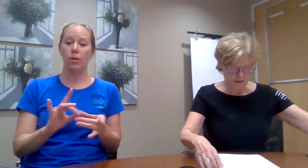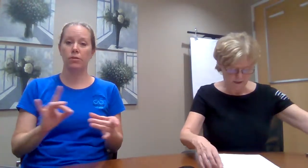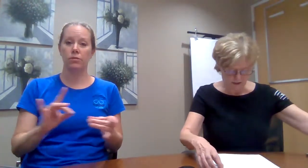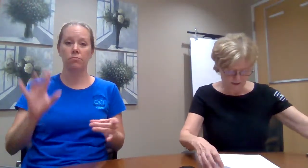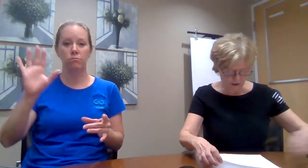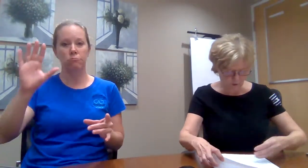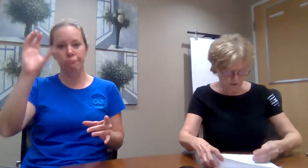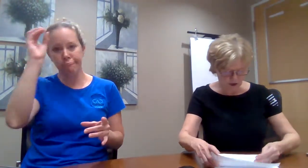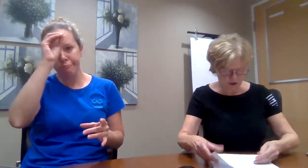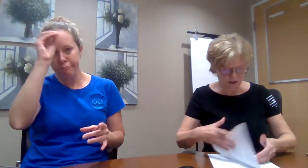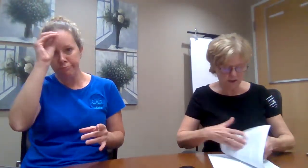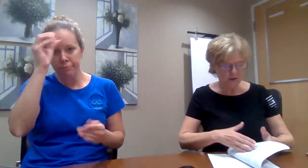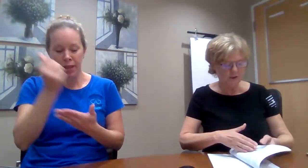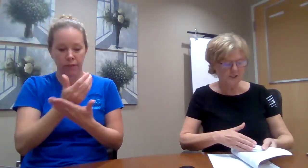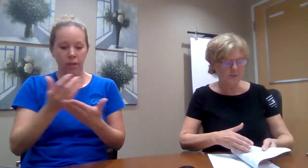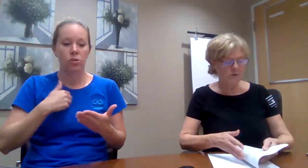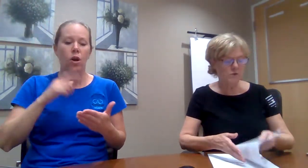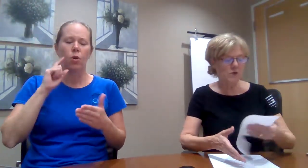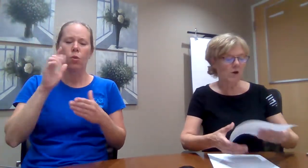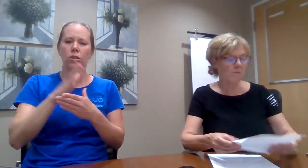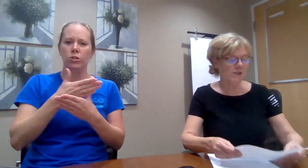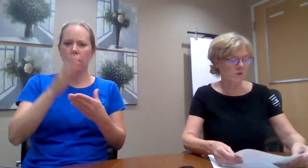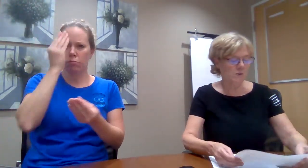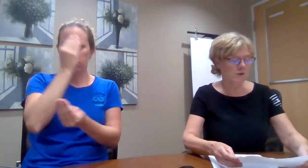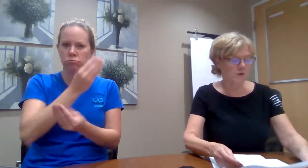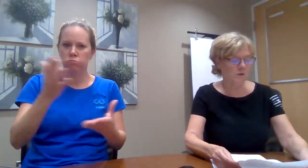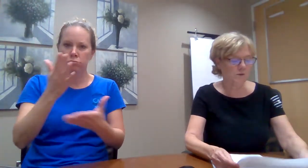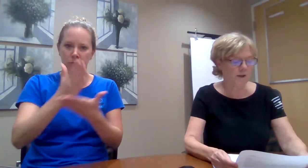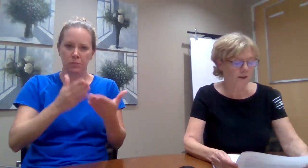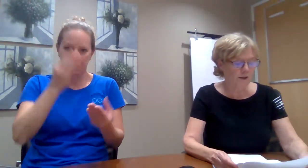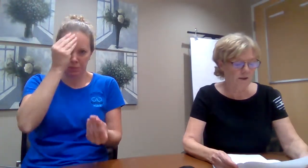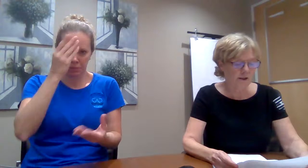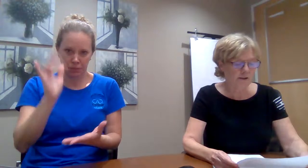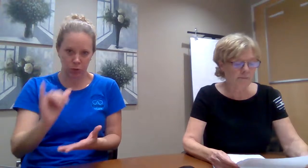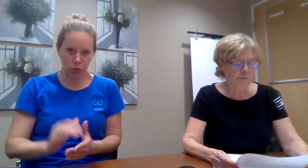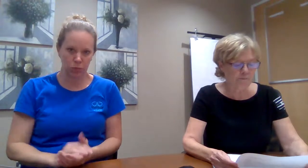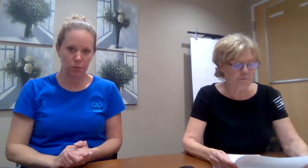comments. And I just want to share some of those comments with you.